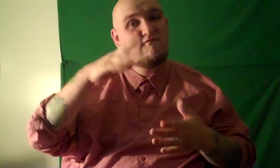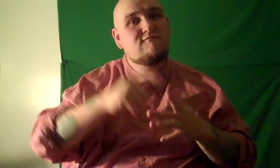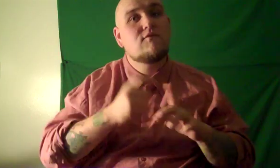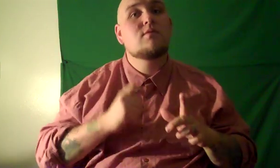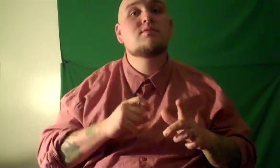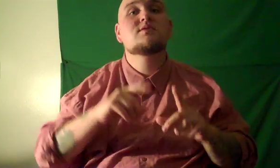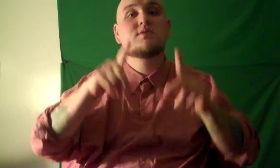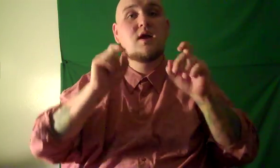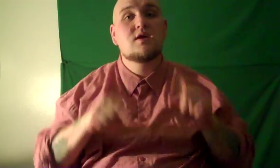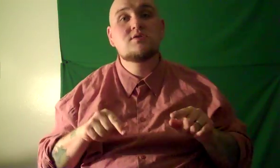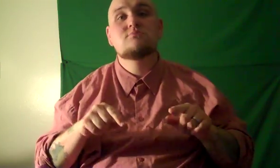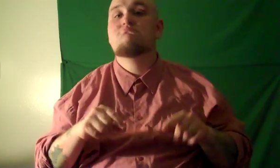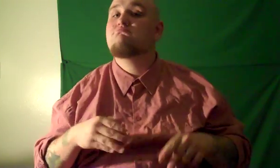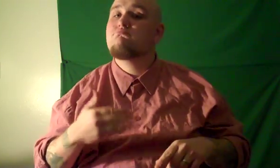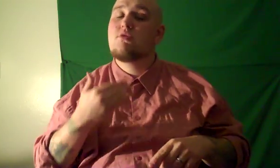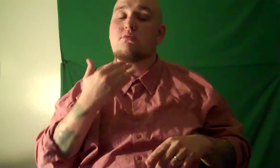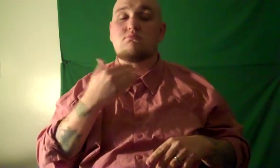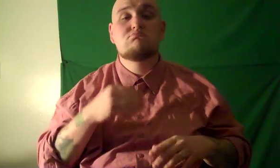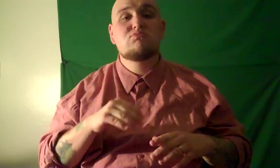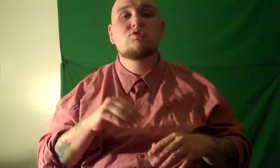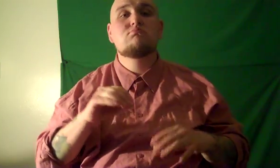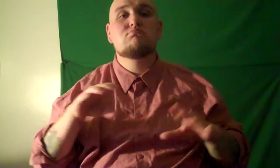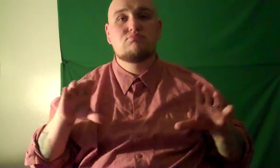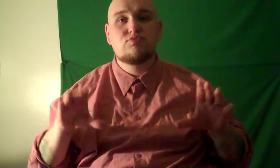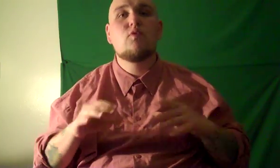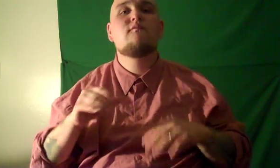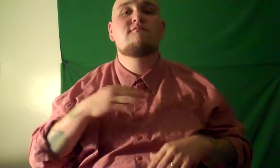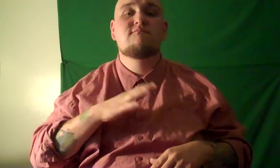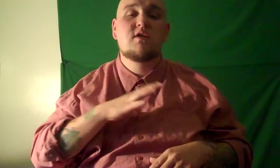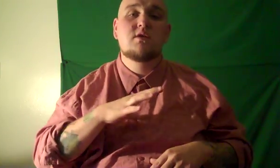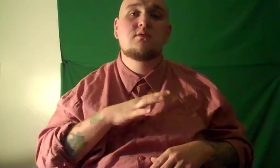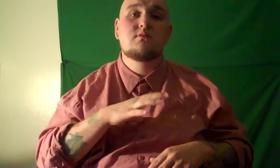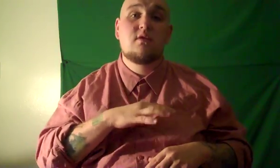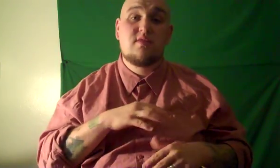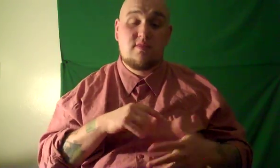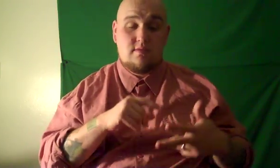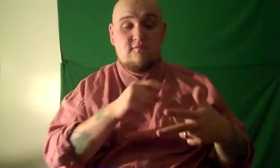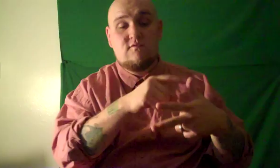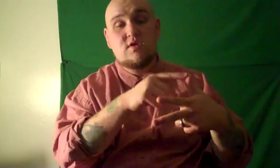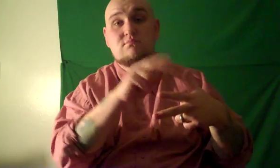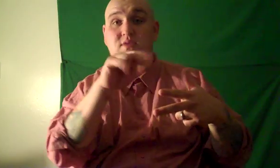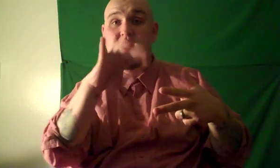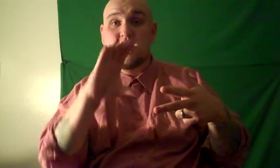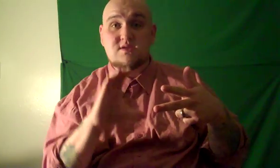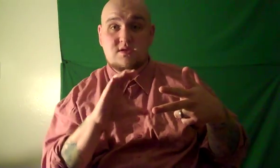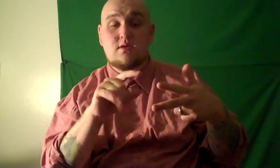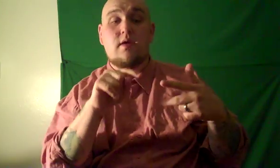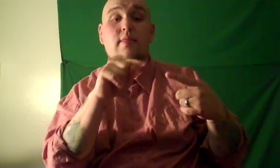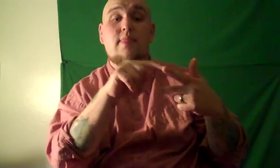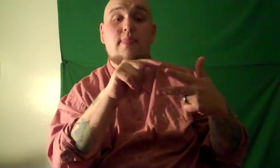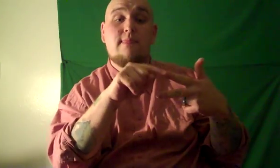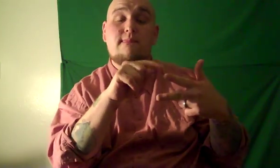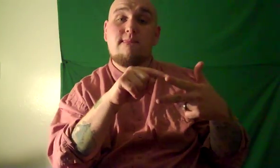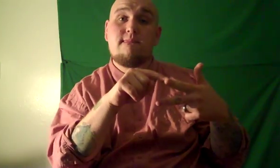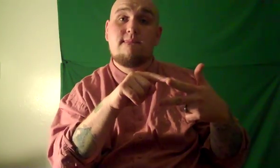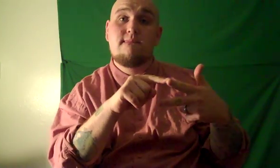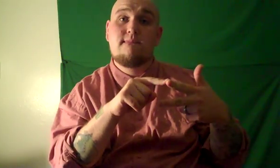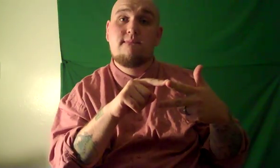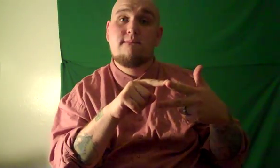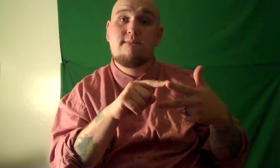the NIC test. So the first level of certification is called NIC. The next level up from the